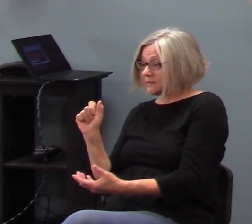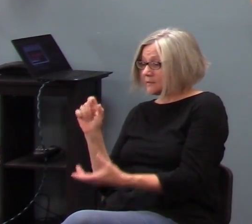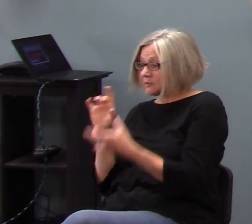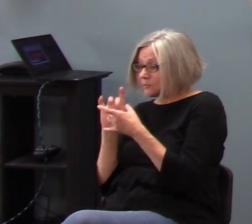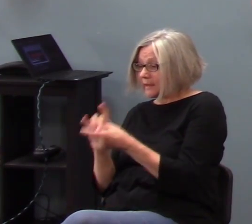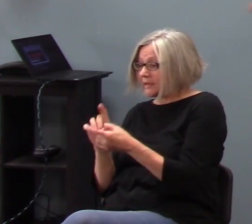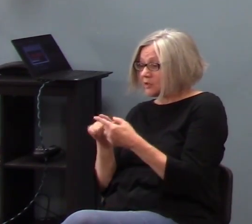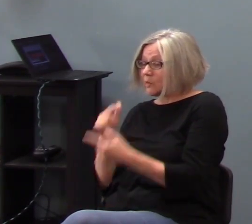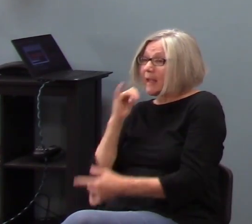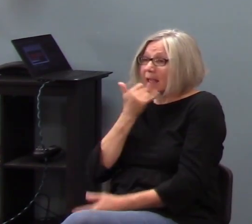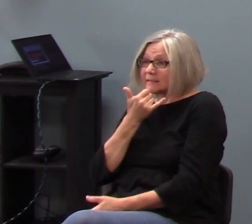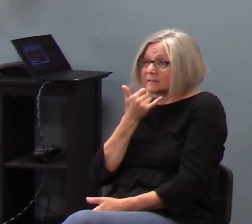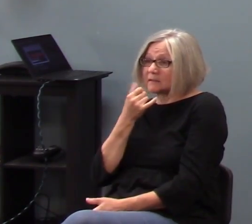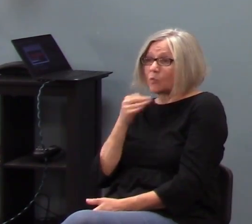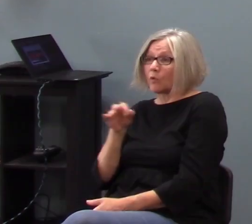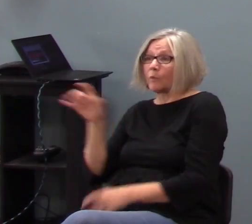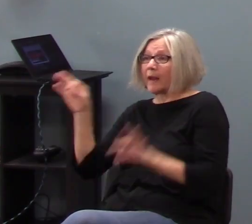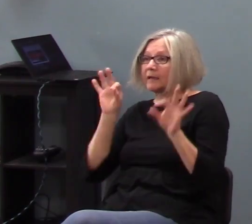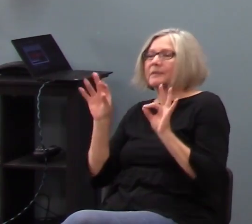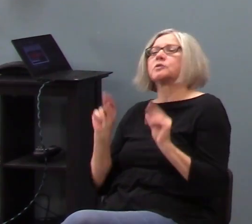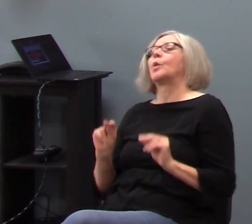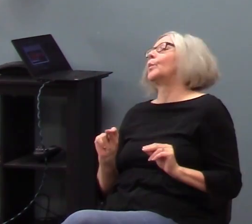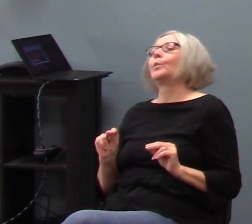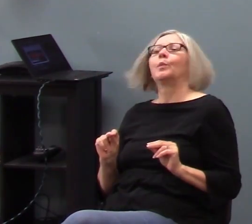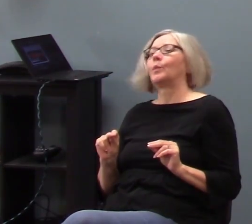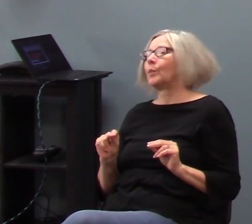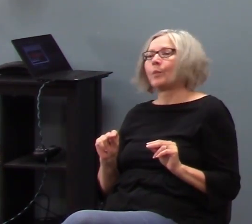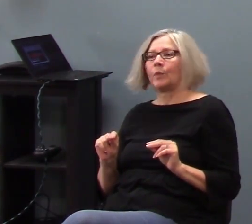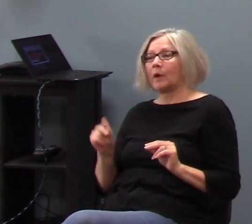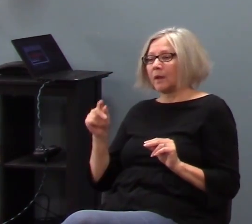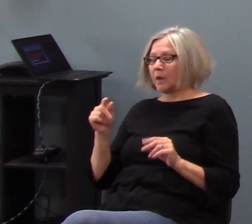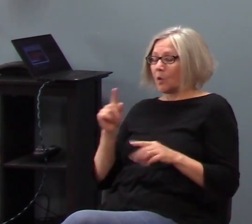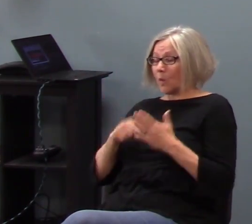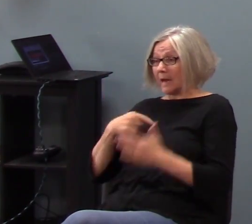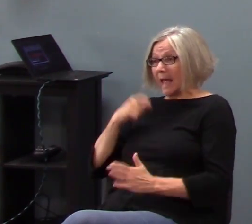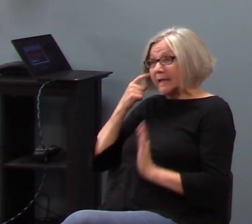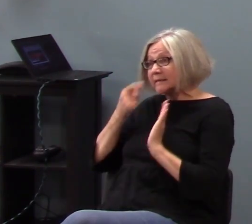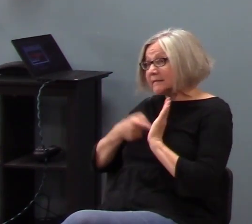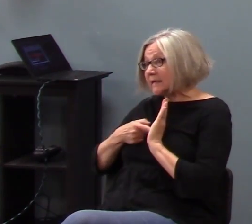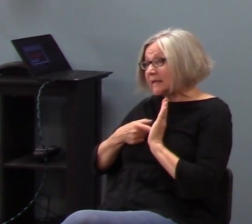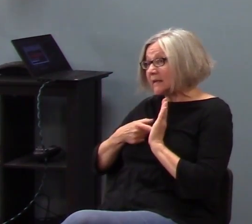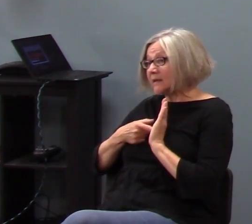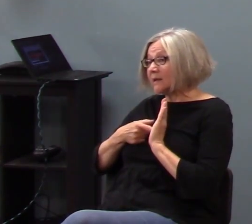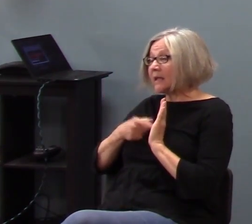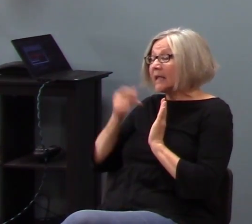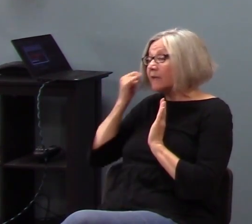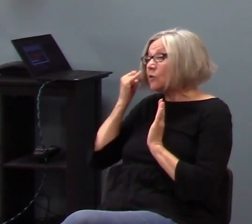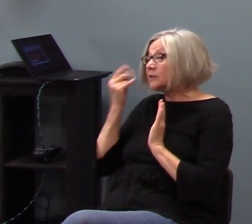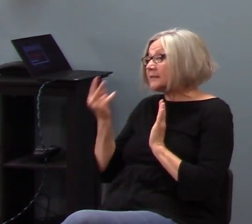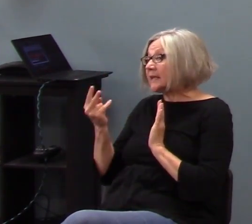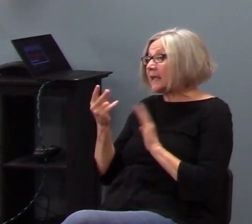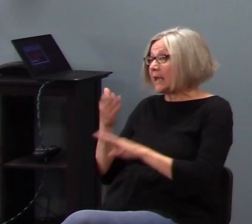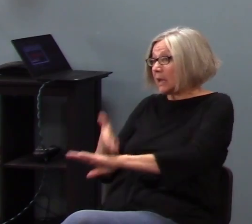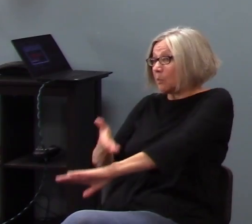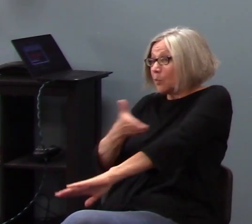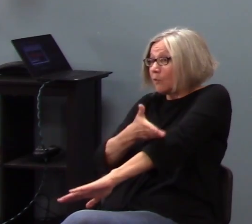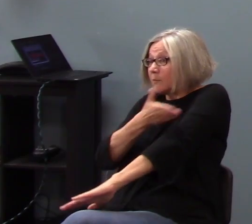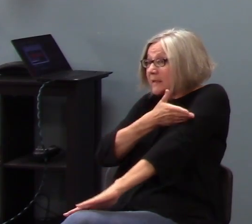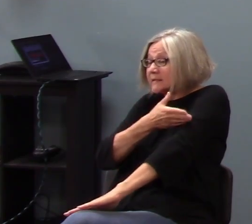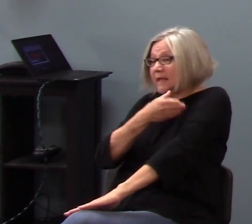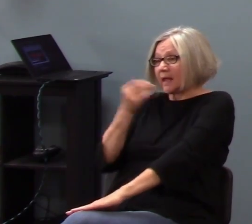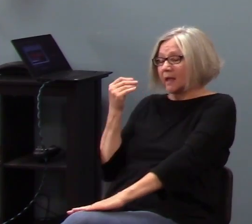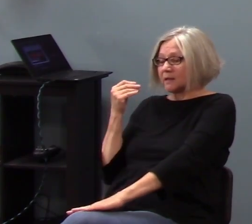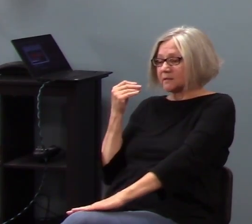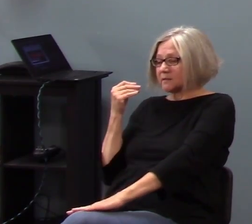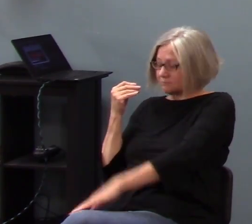randomness? No. Okay, for me, what I see, and any engineer out there would tell you, if you see improvement and gradual iteration